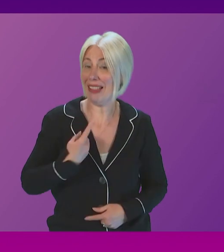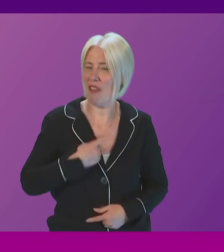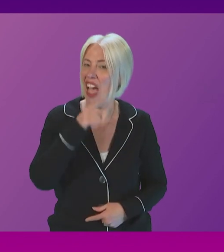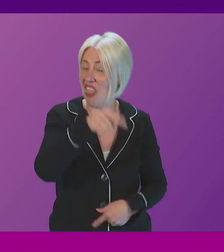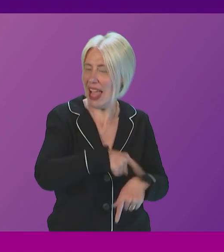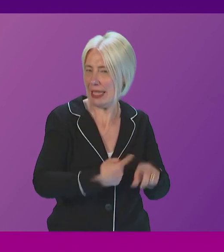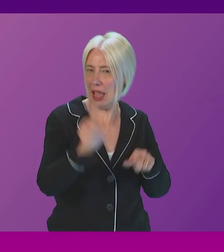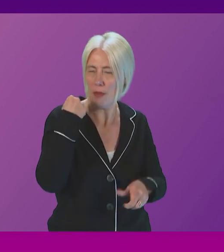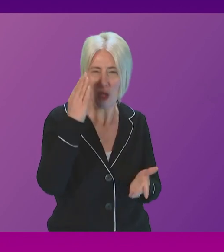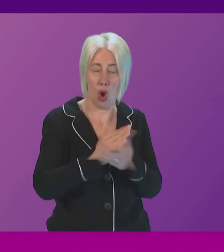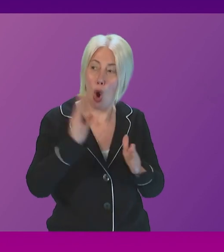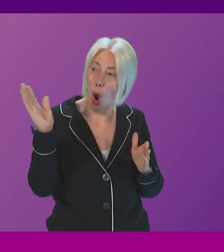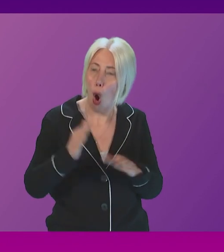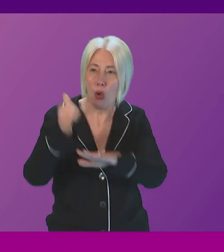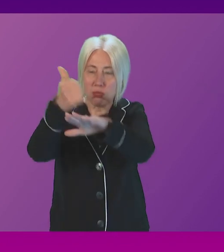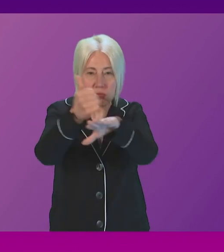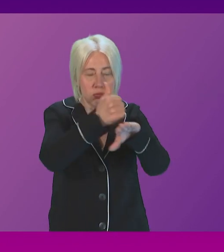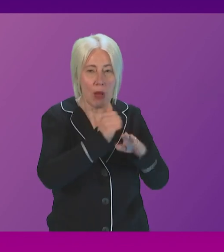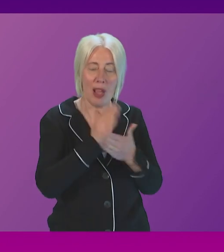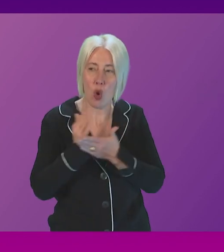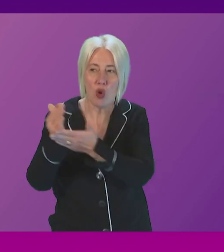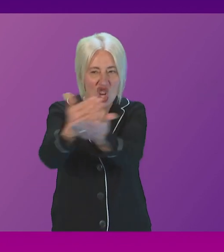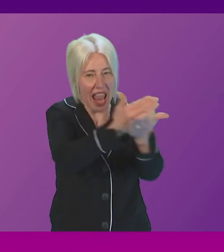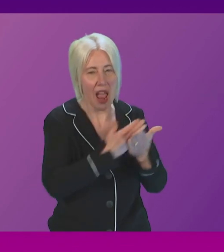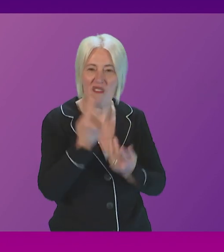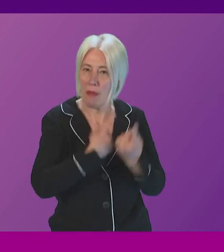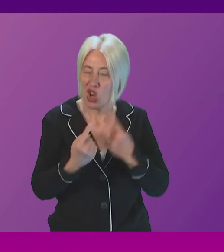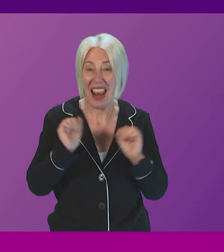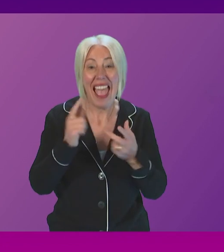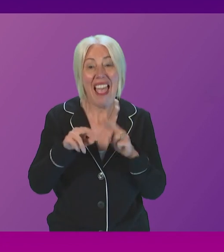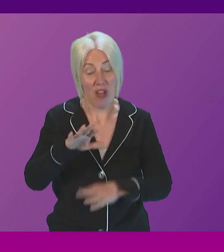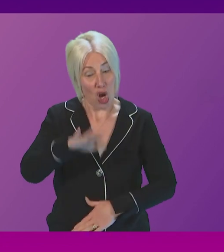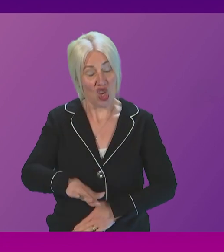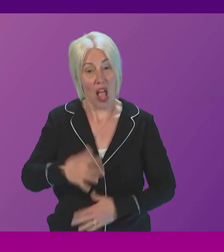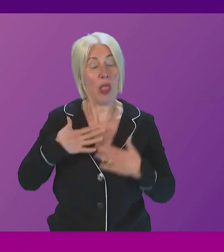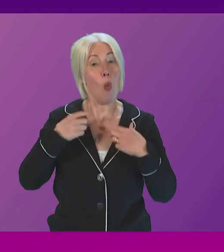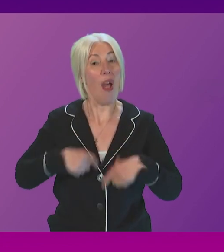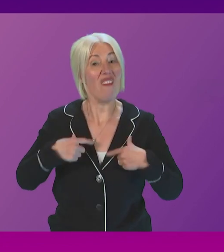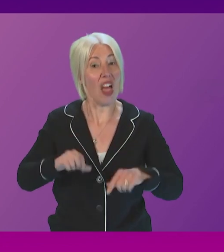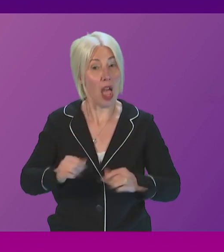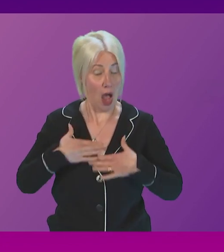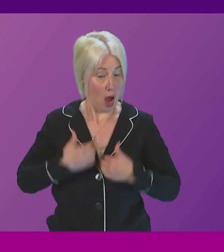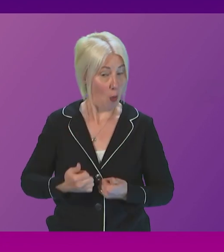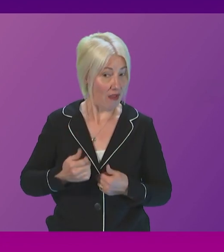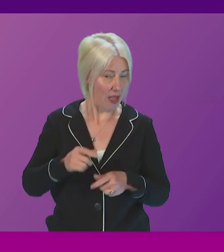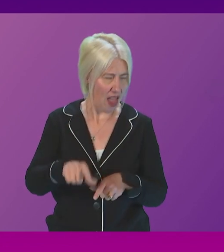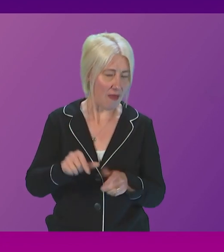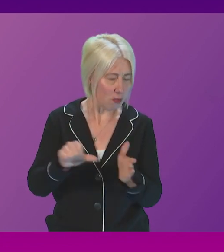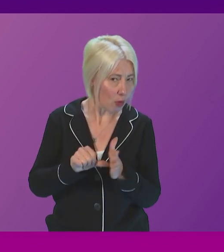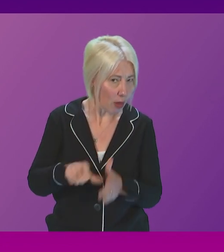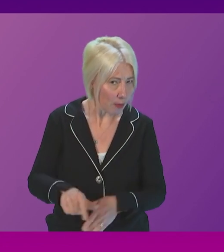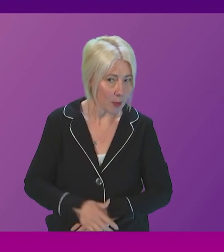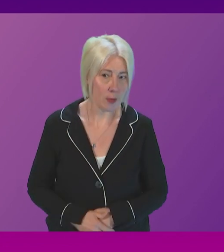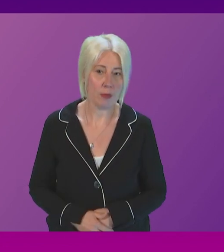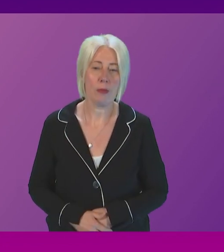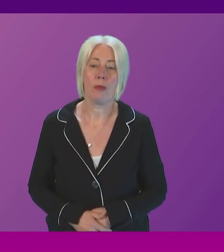to make sure that all institutions shared information when a child's welfare was in question. And